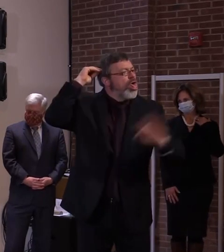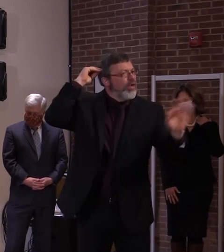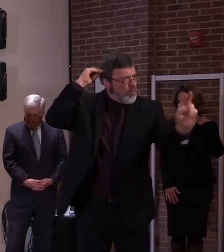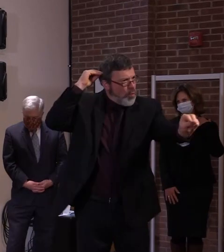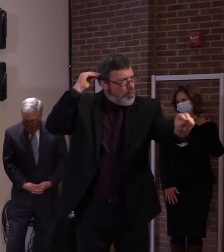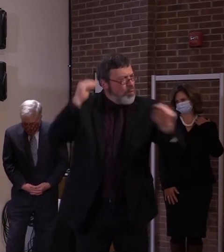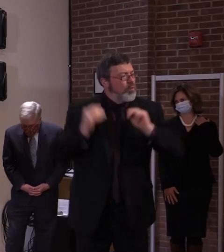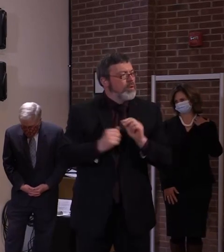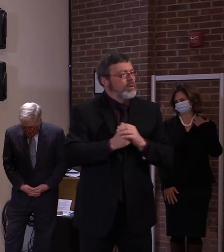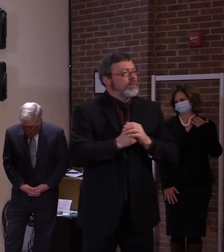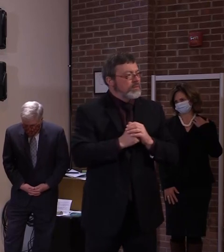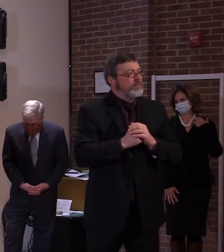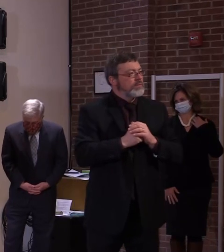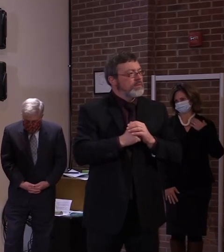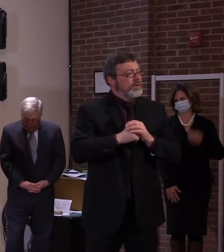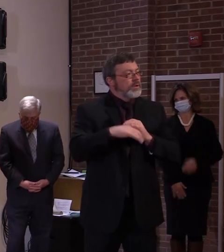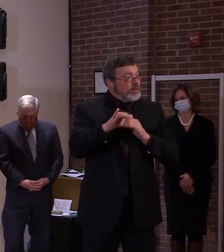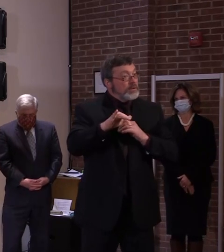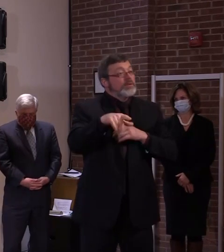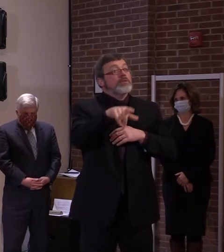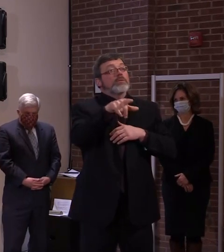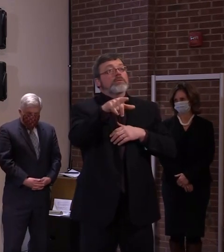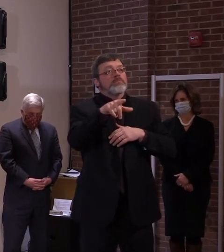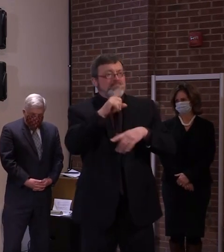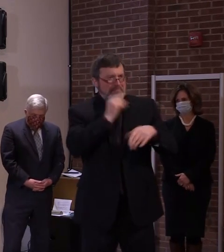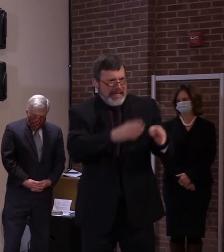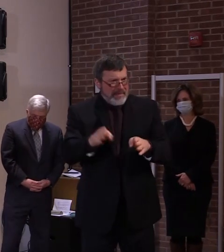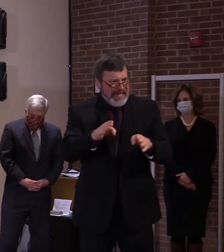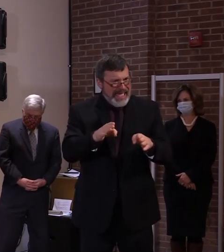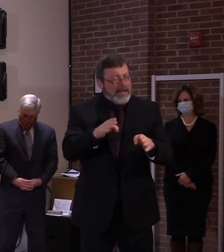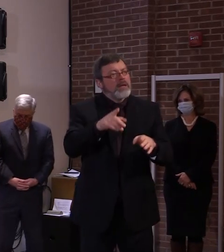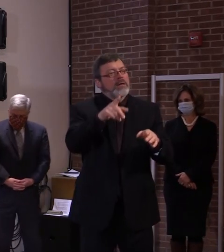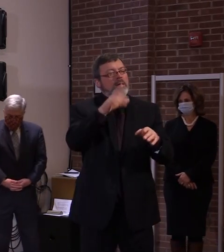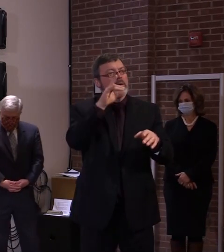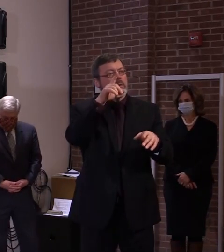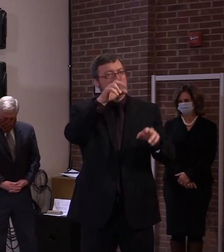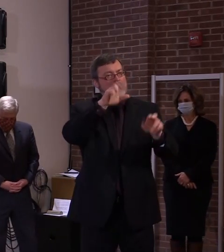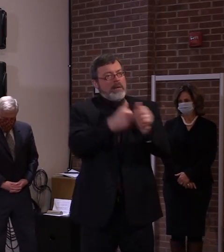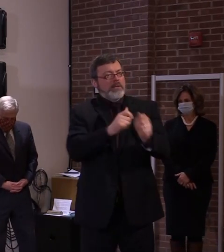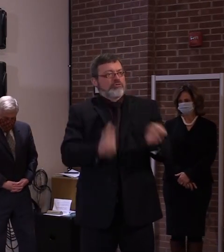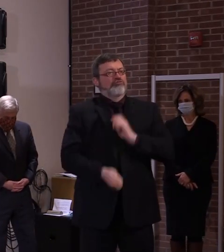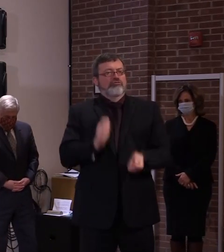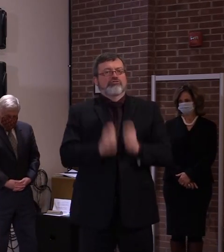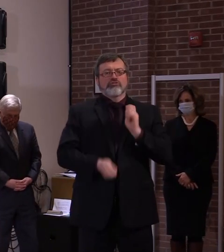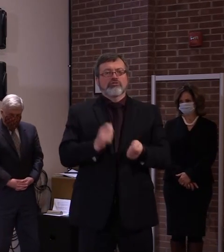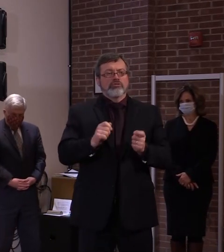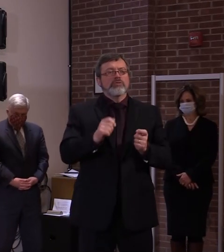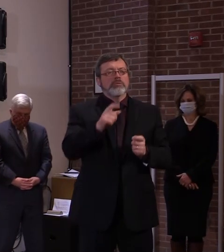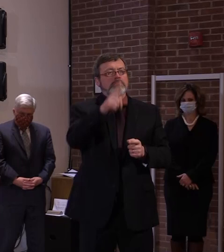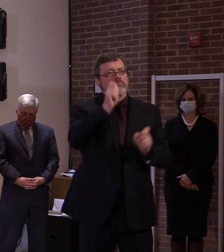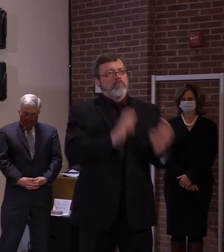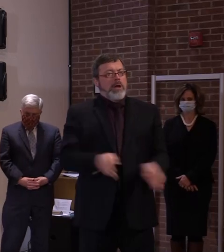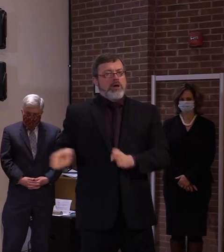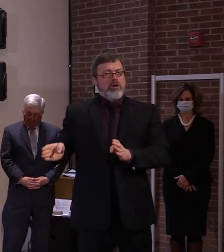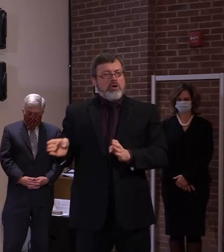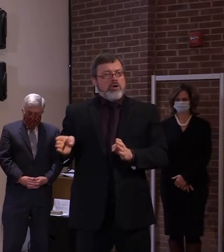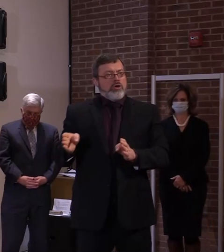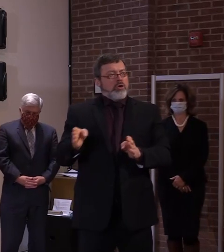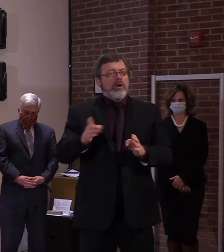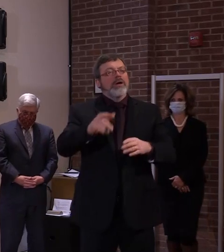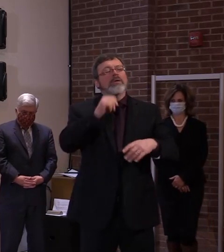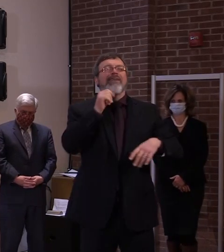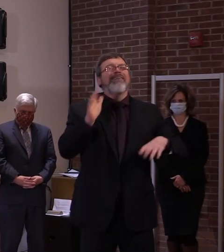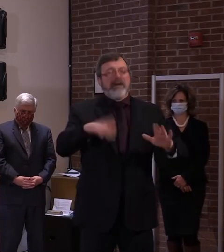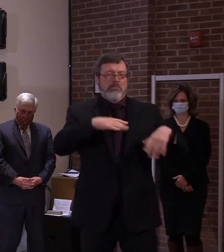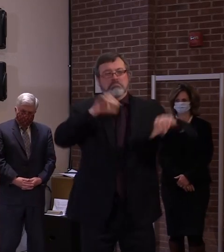healthy tomorrow. So let's keep thinking about others, especially those who are more vulnerable to the virus as we enjoy